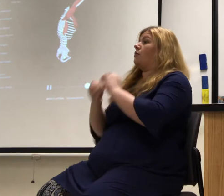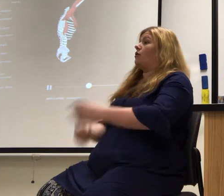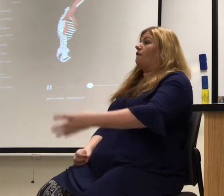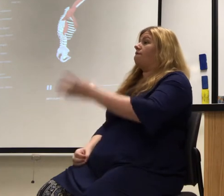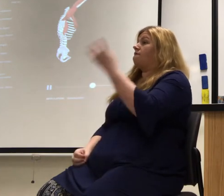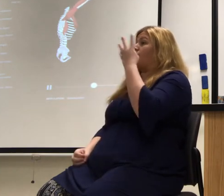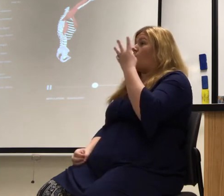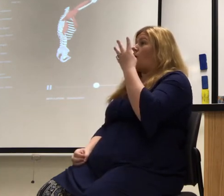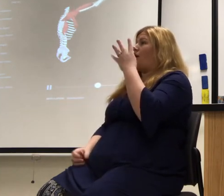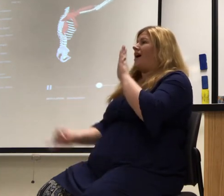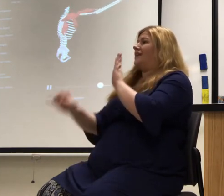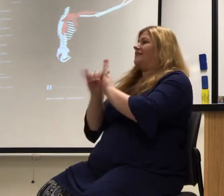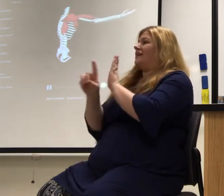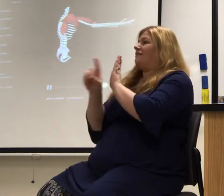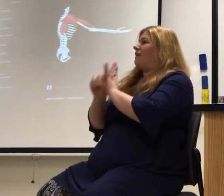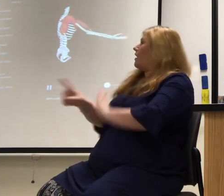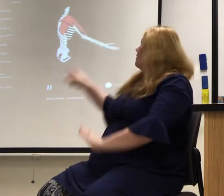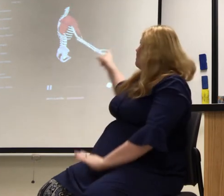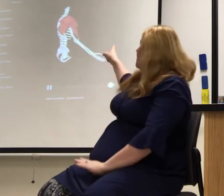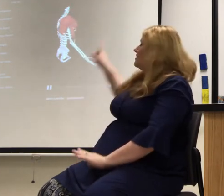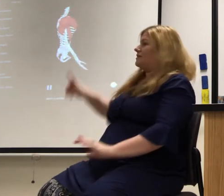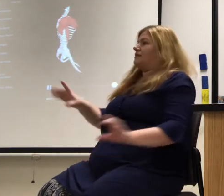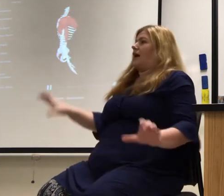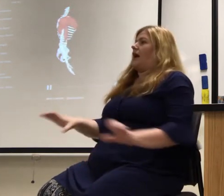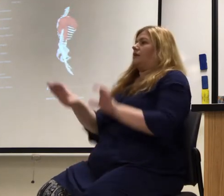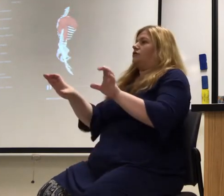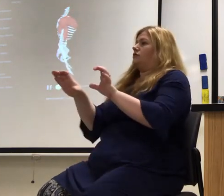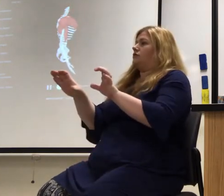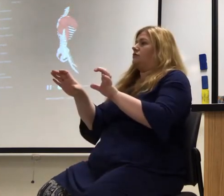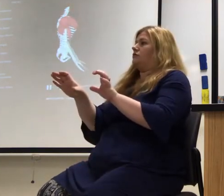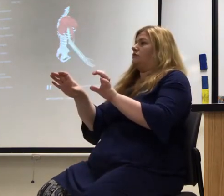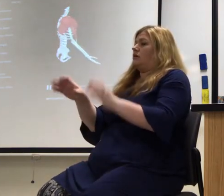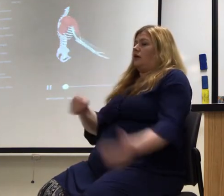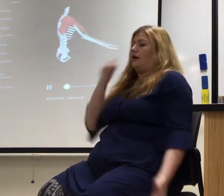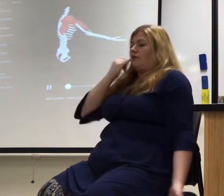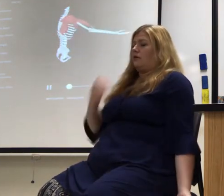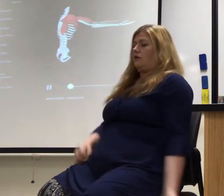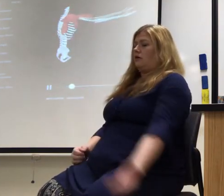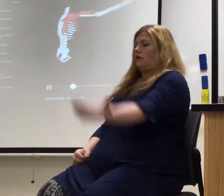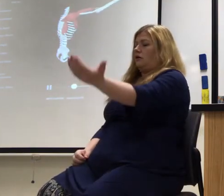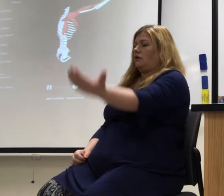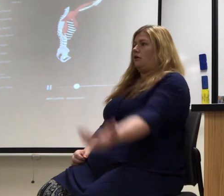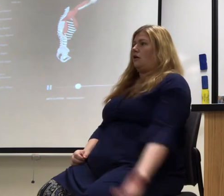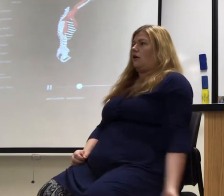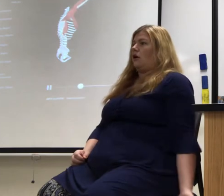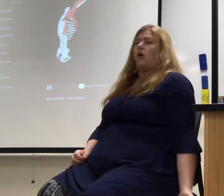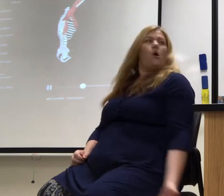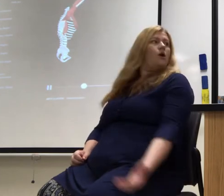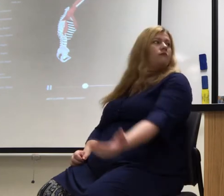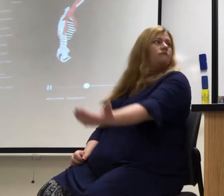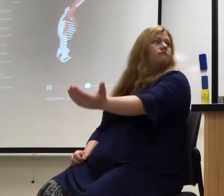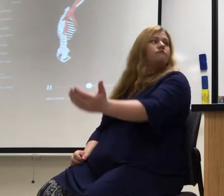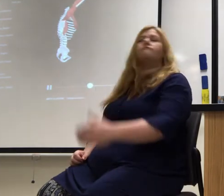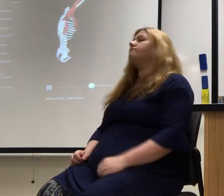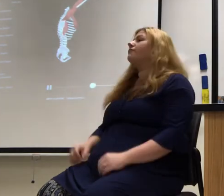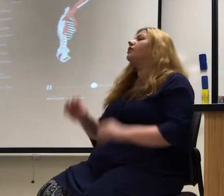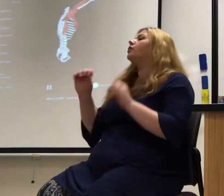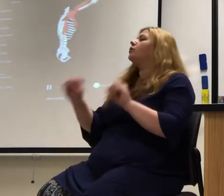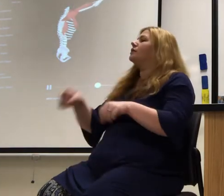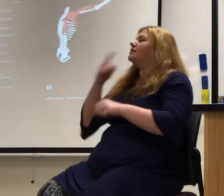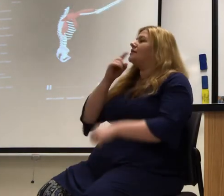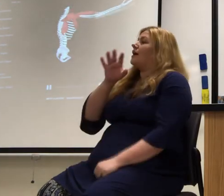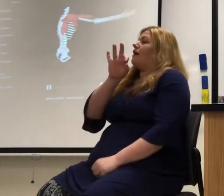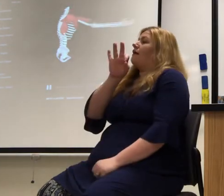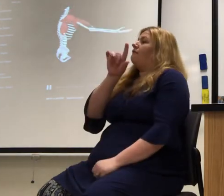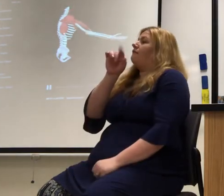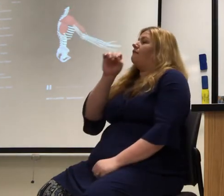That one, when you bring the arm forward. When you bring the arm forward like that, we say in anatomy, you could say flex shoulder